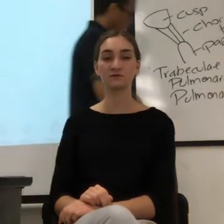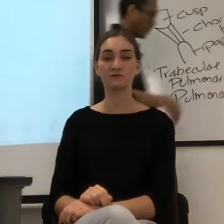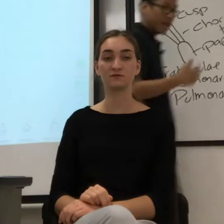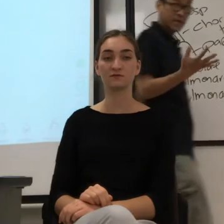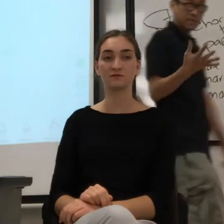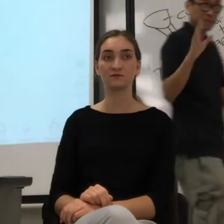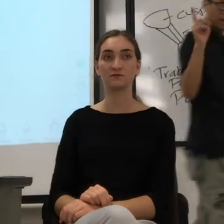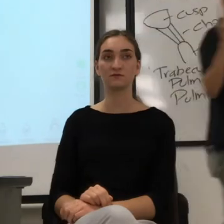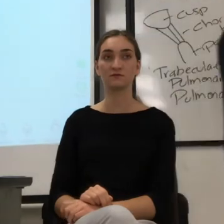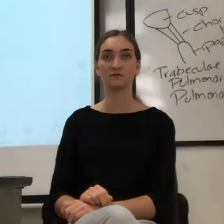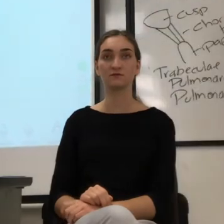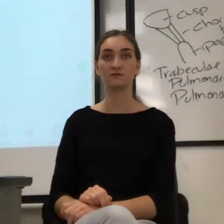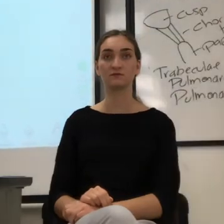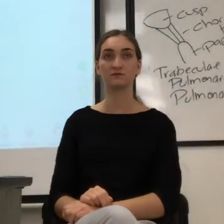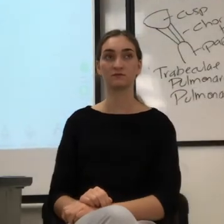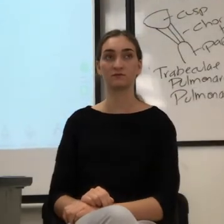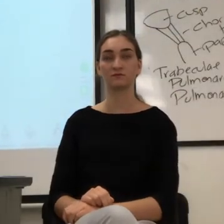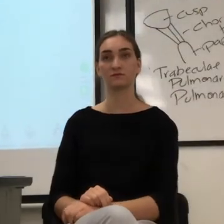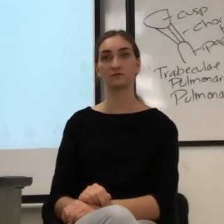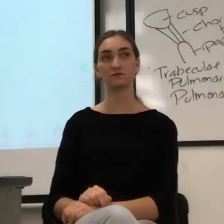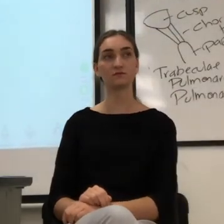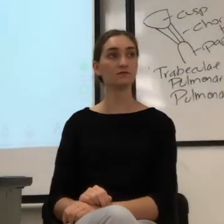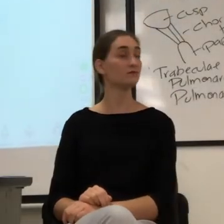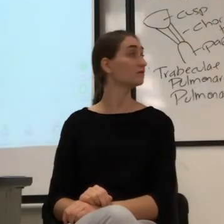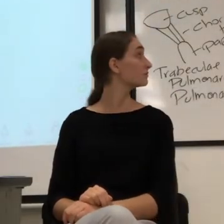the bicuspid and the aortic valve.